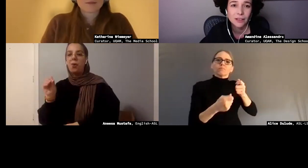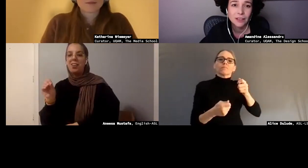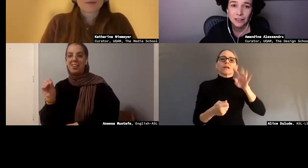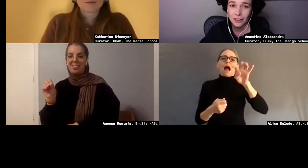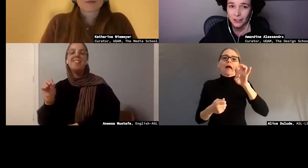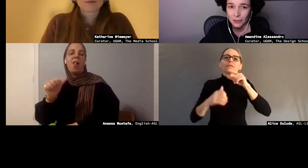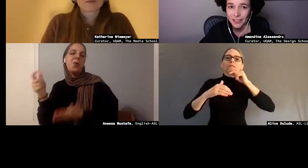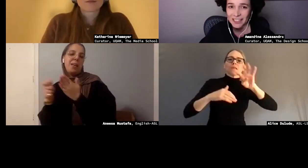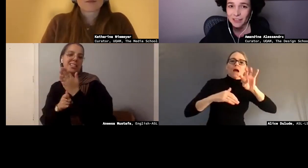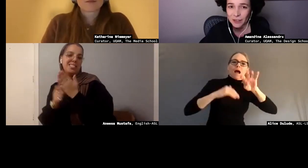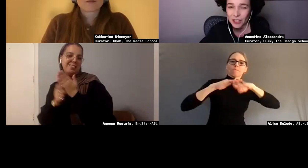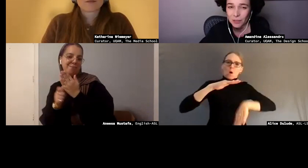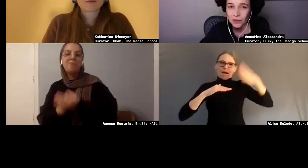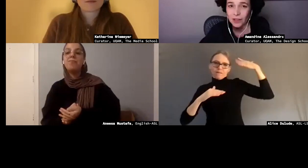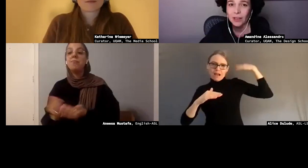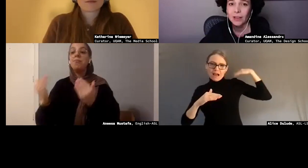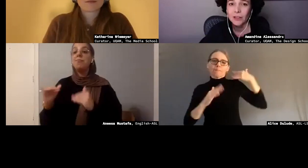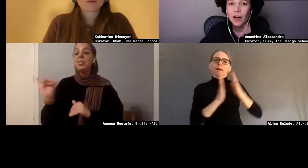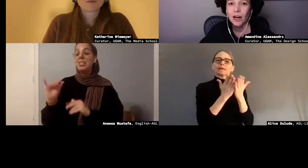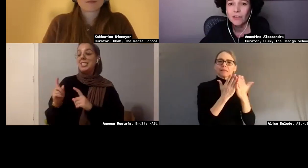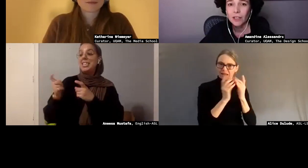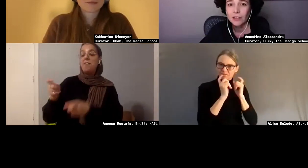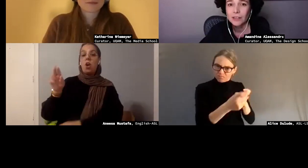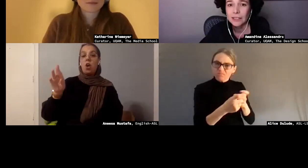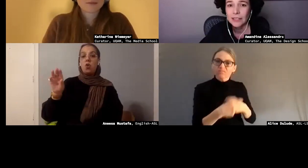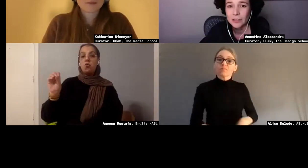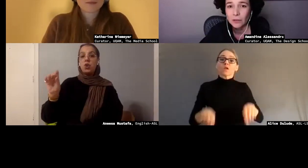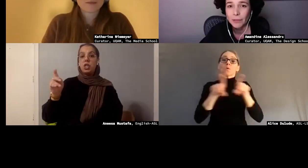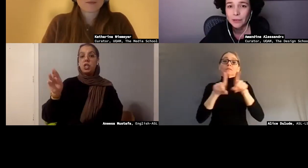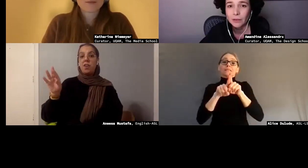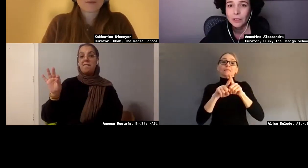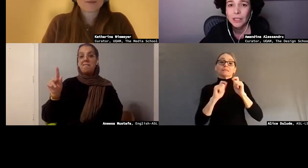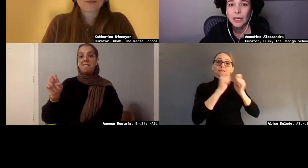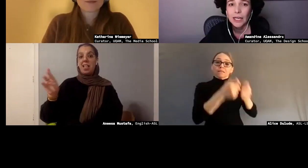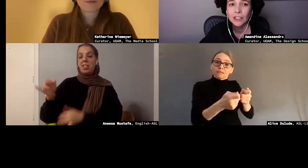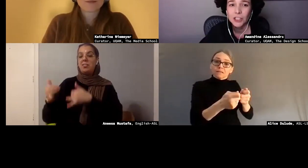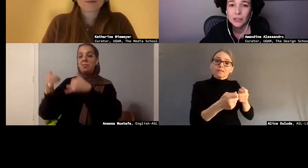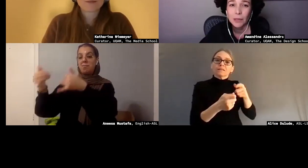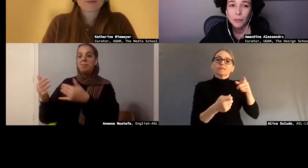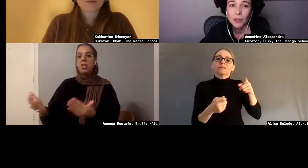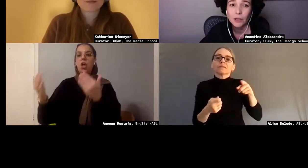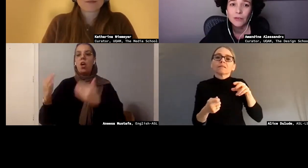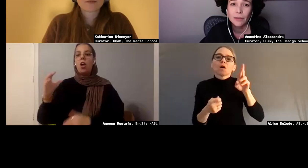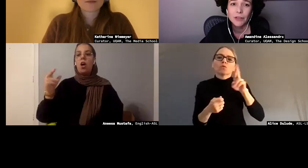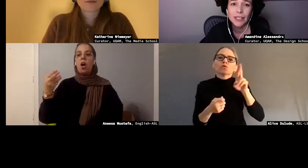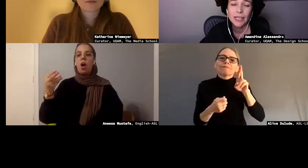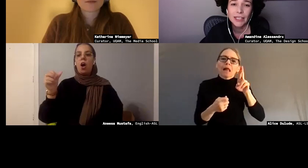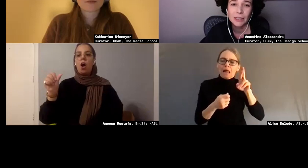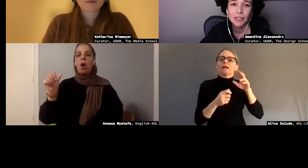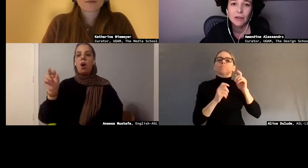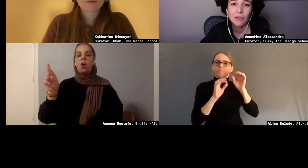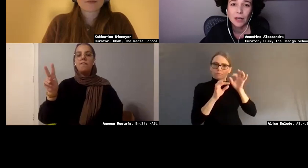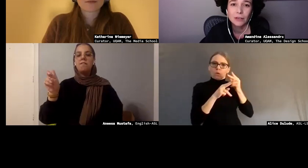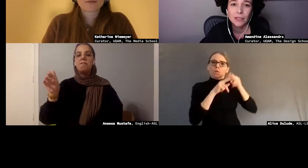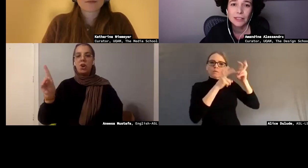Rockefeller Humanities Fellowship, the Harvard Centennial Medal, and she's a member of the American